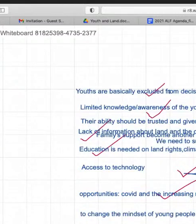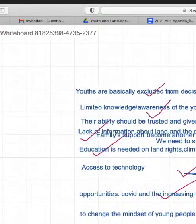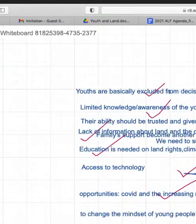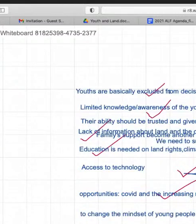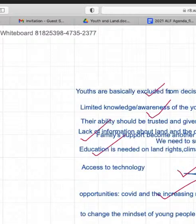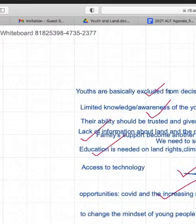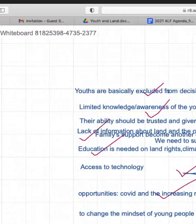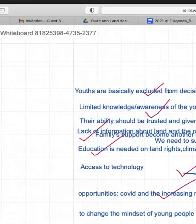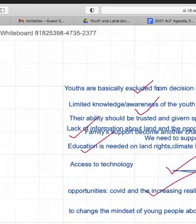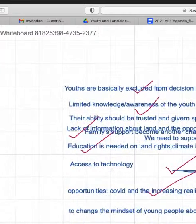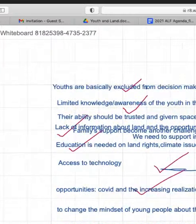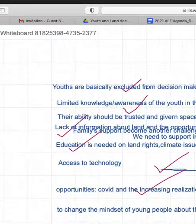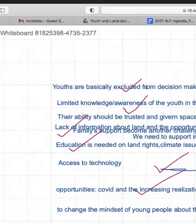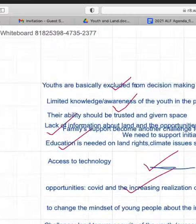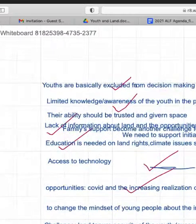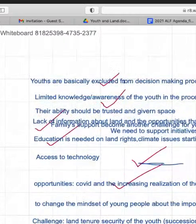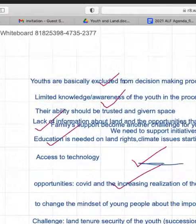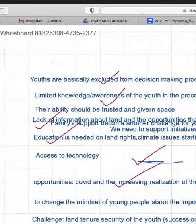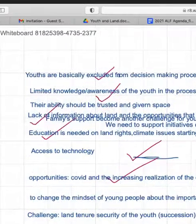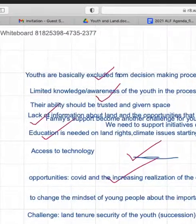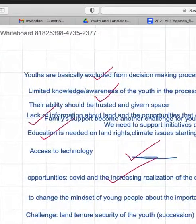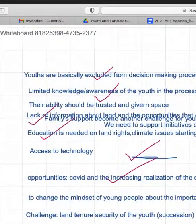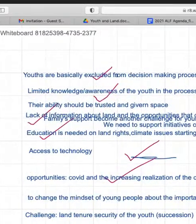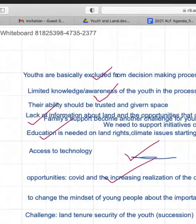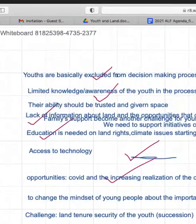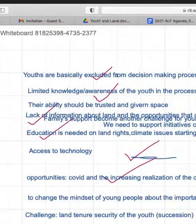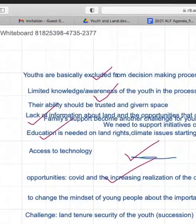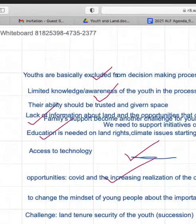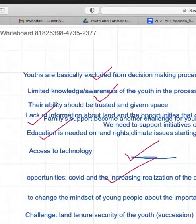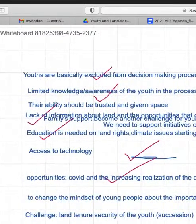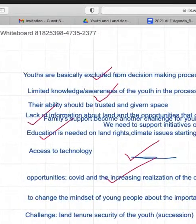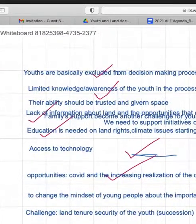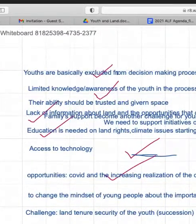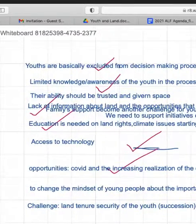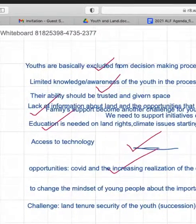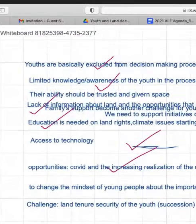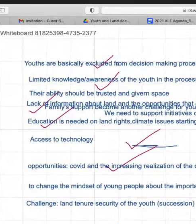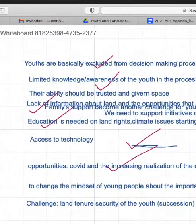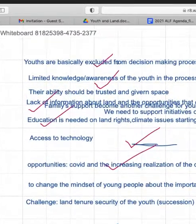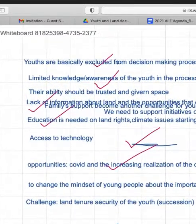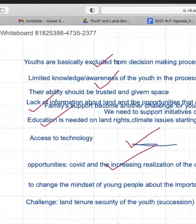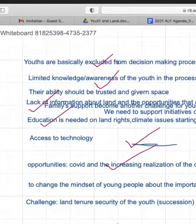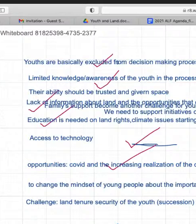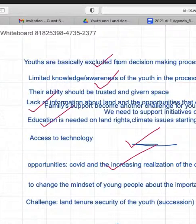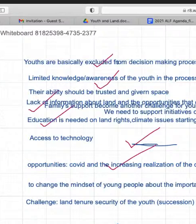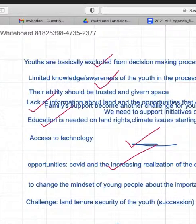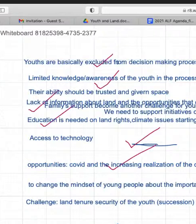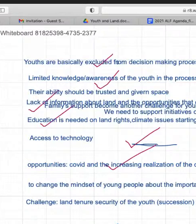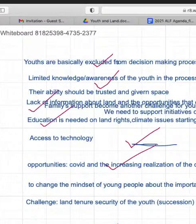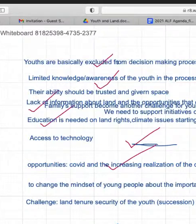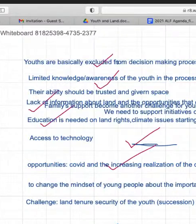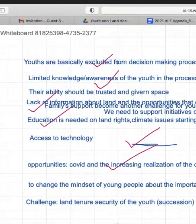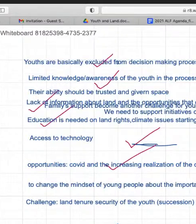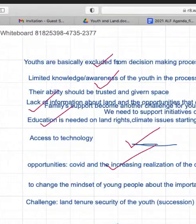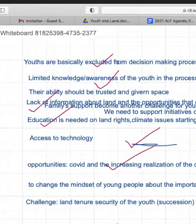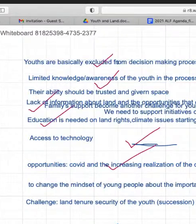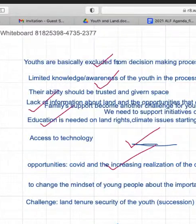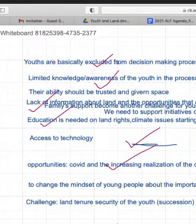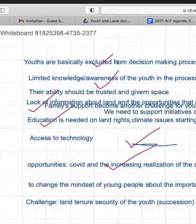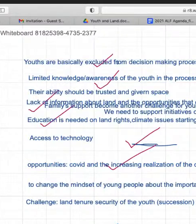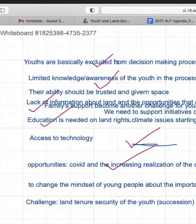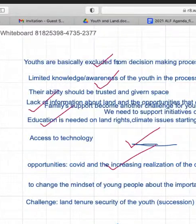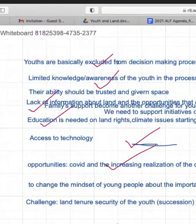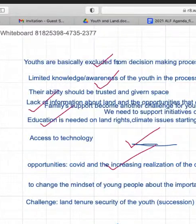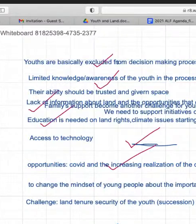of youth and providing tools to them. Then there is a matter of the importance of including